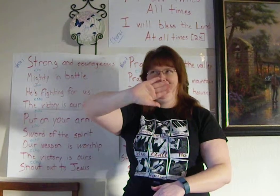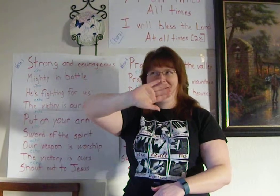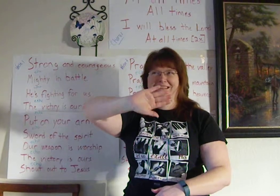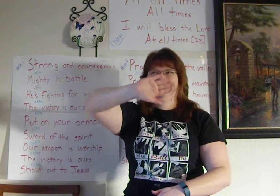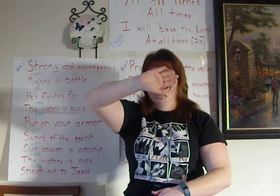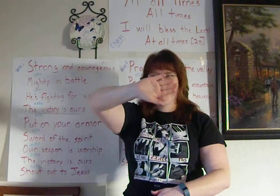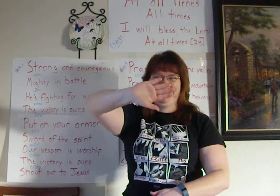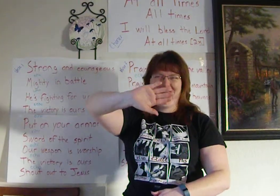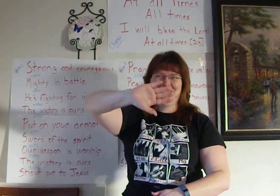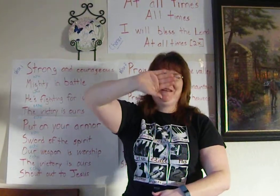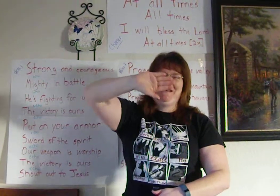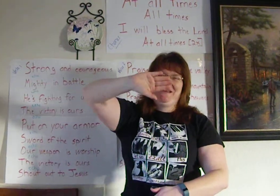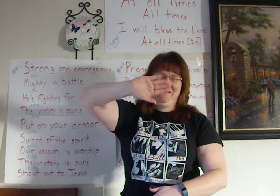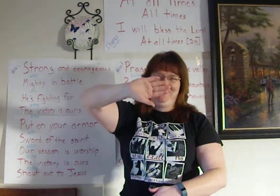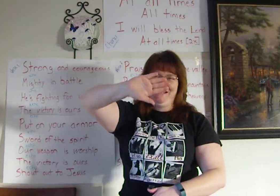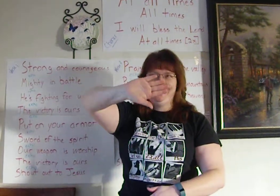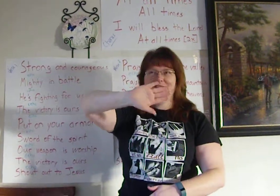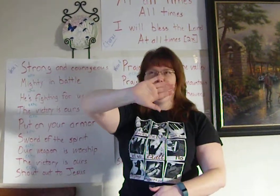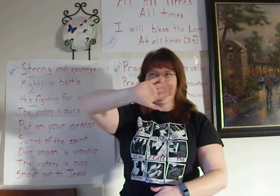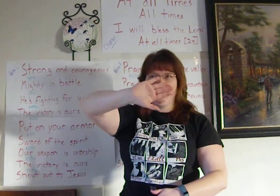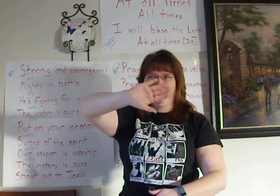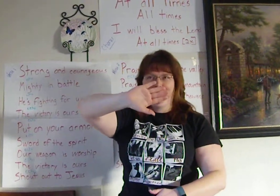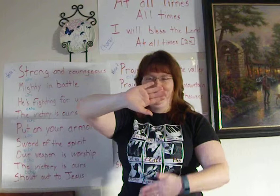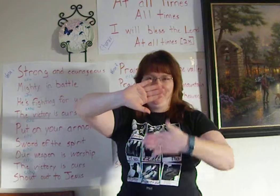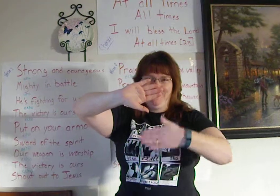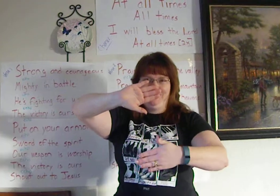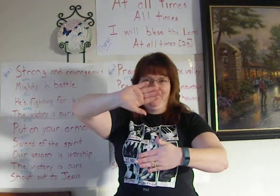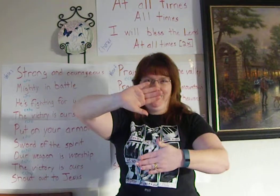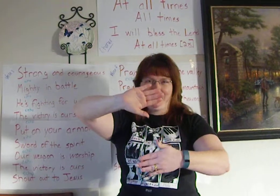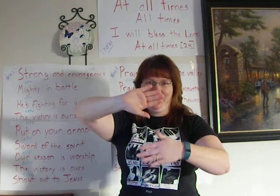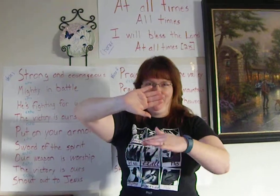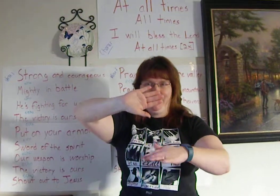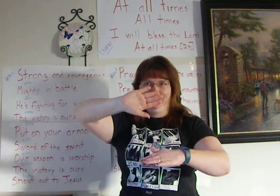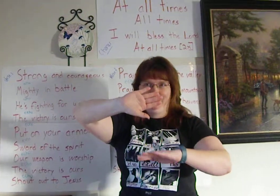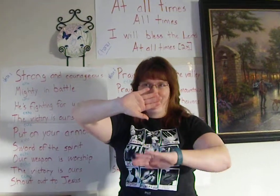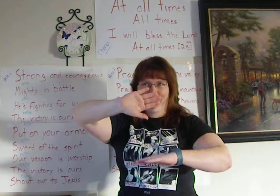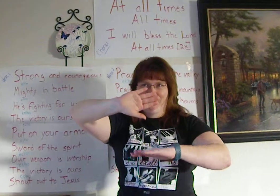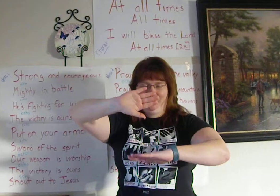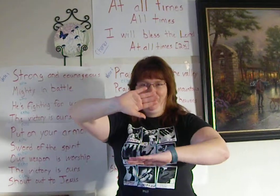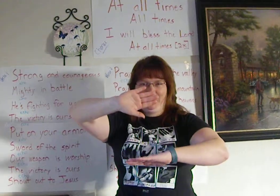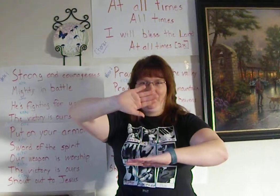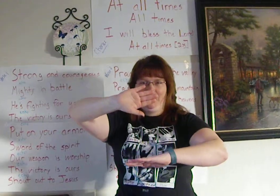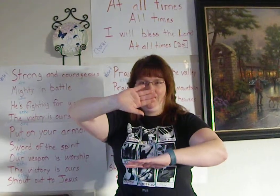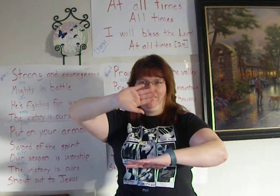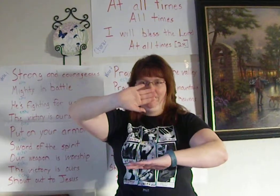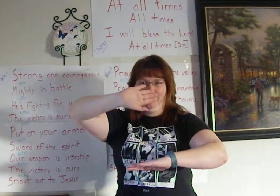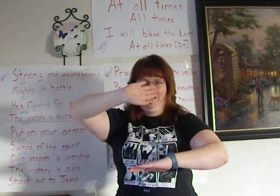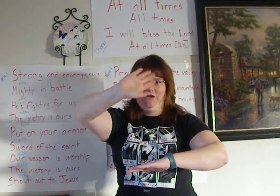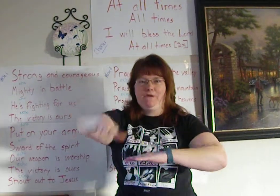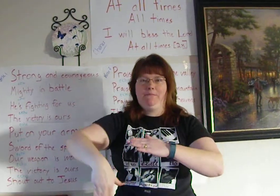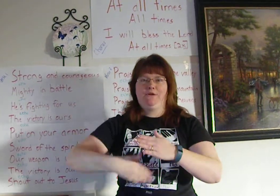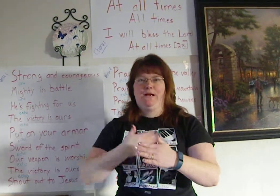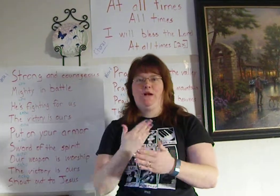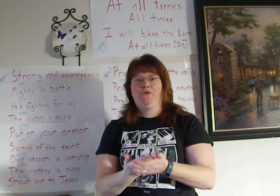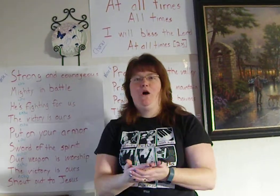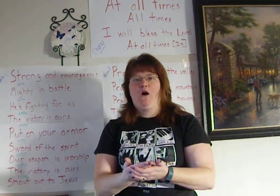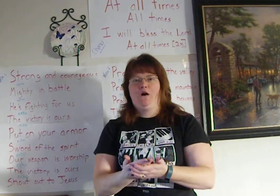hand on top, facing toward everyone. Your left hand's on the bottom, stationary, and you wrap it around,